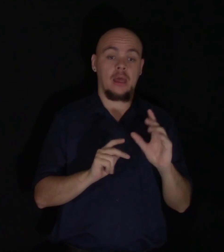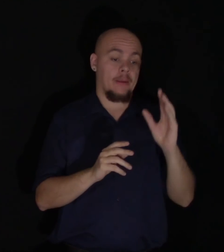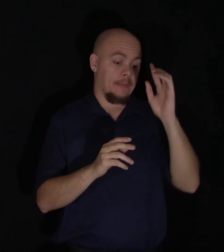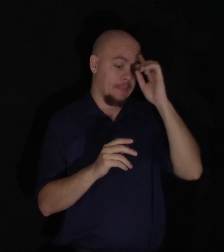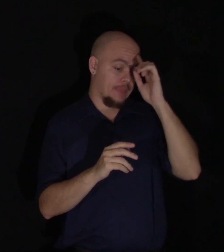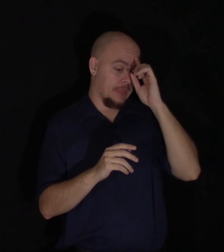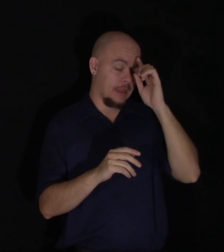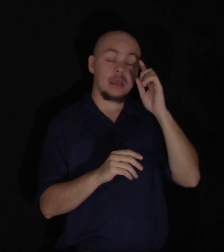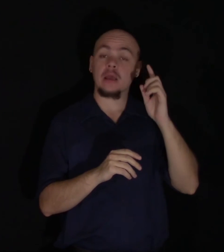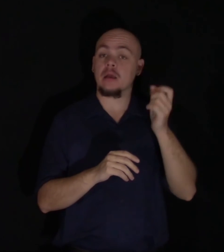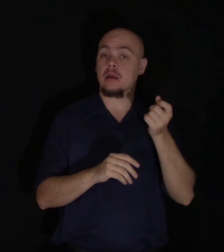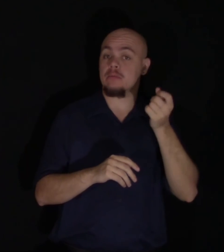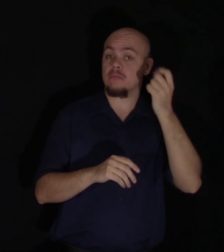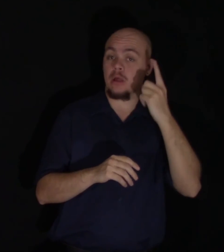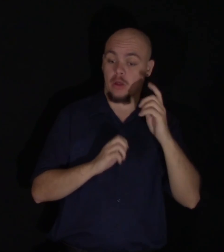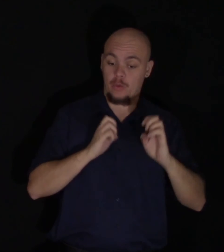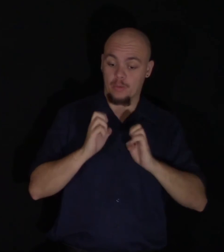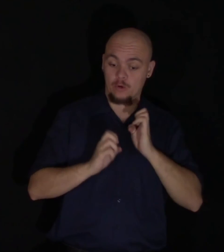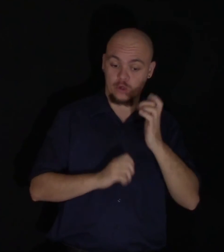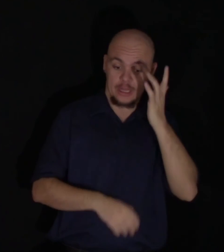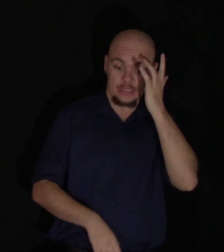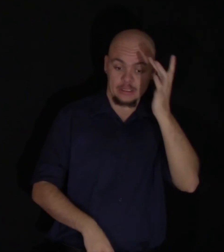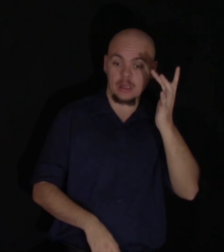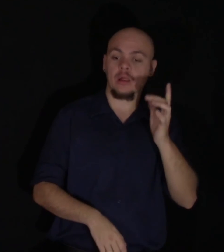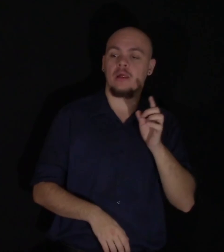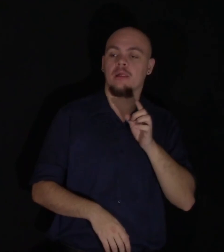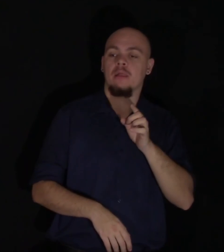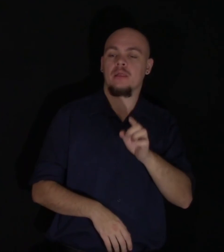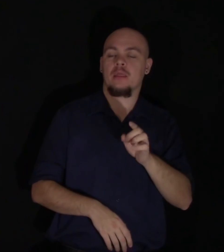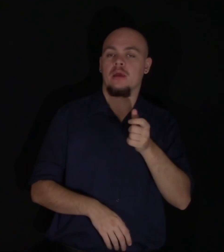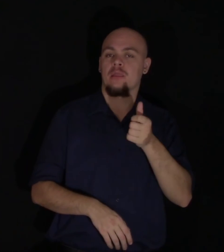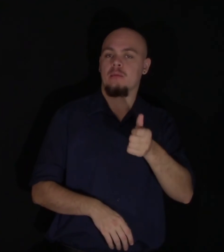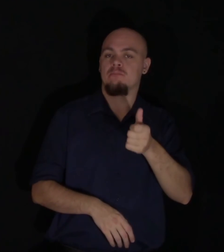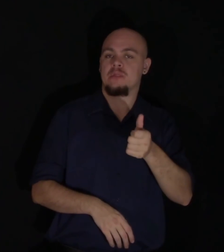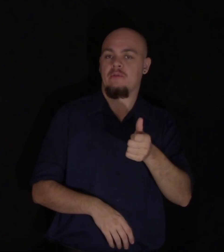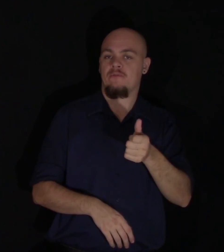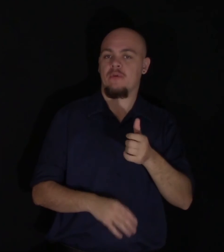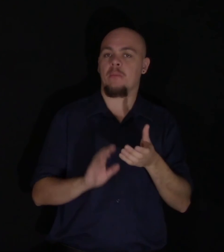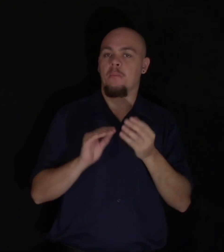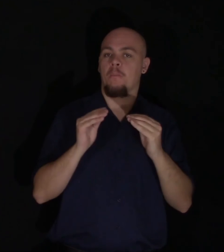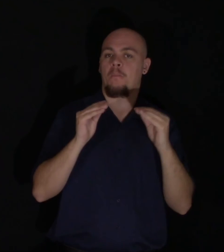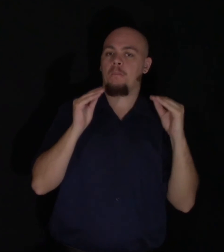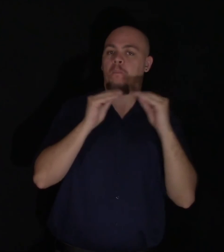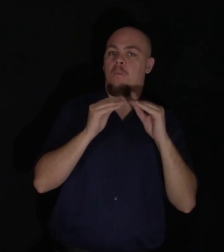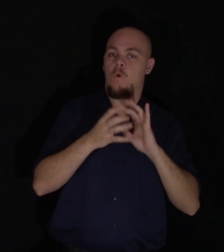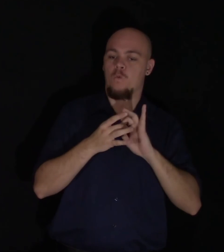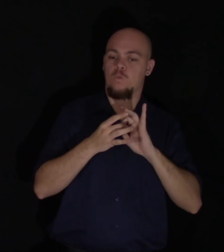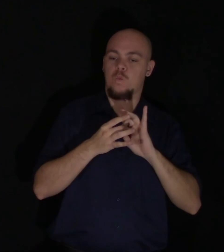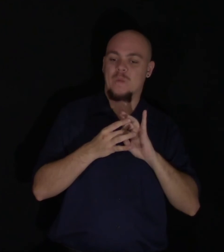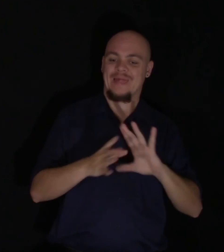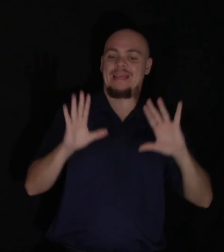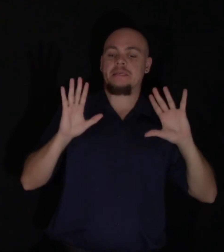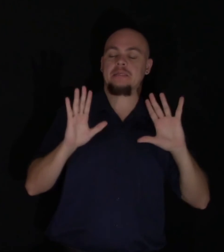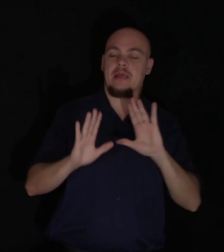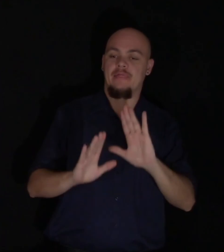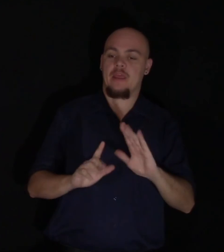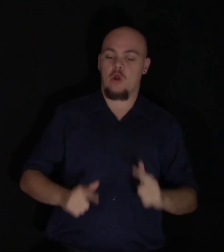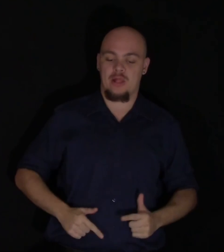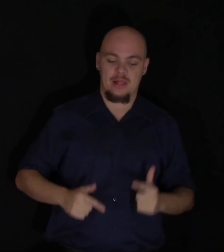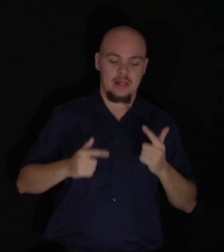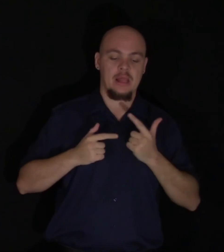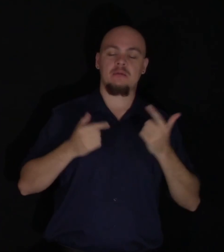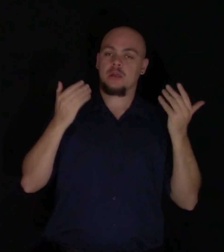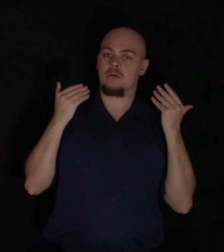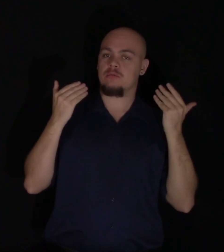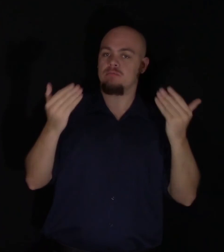teaching emotional intelligence so that they are released. They are released and they can live more limitless lives. So